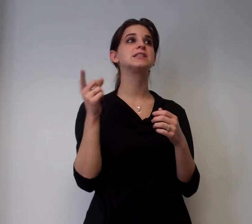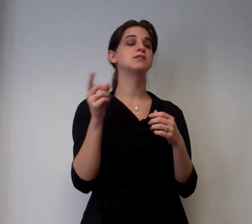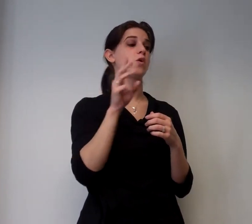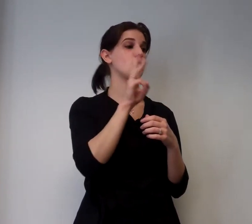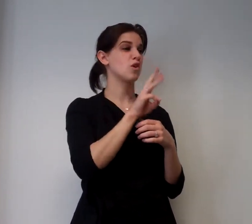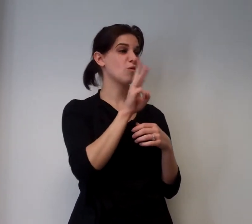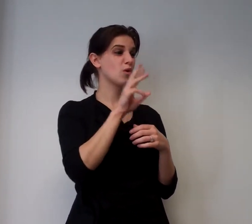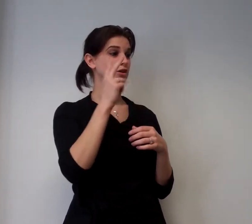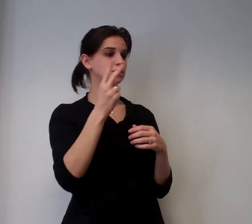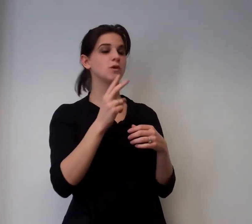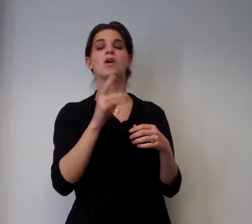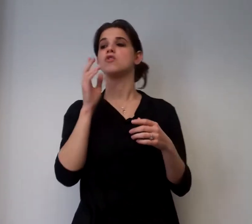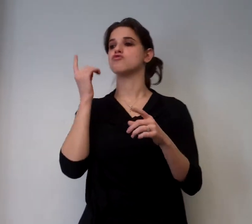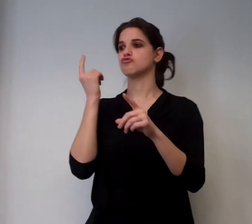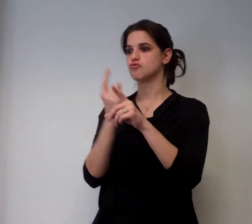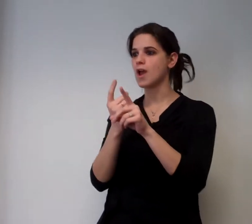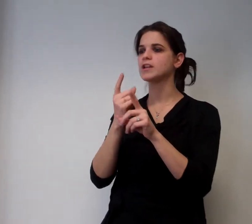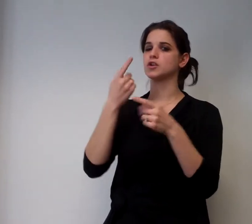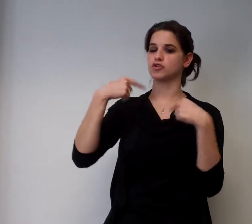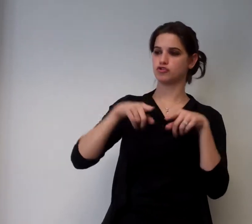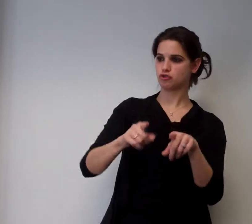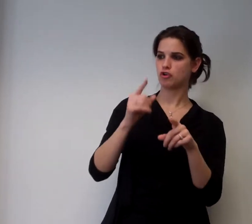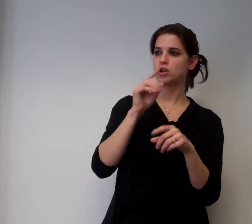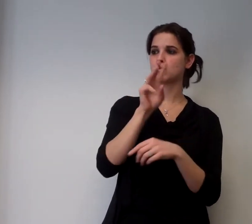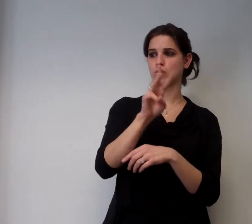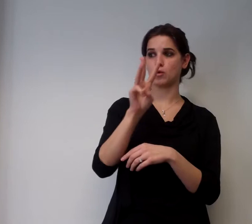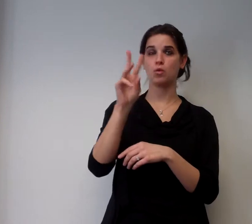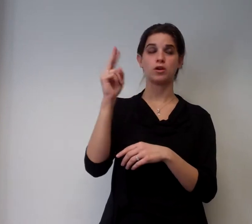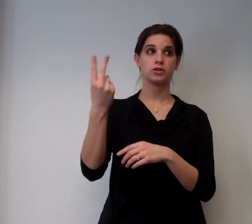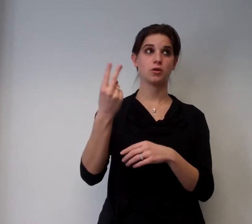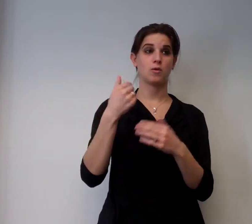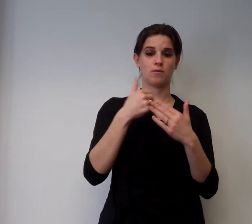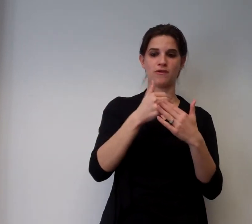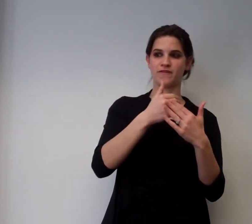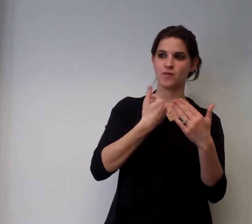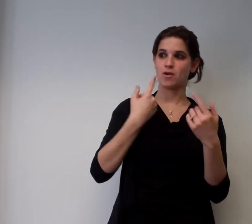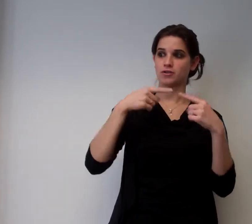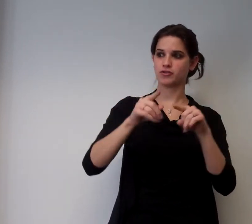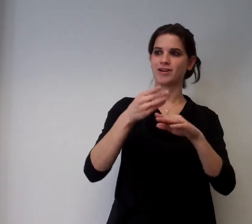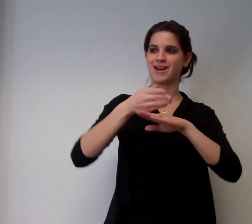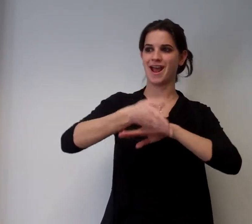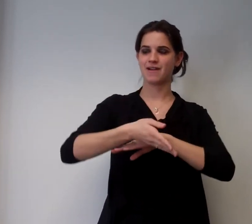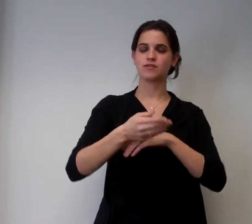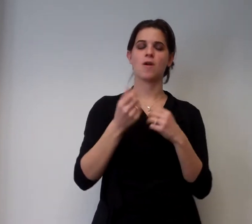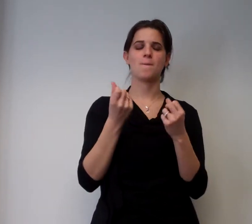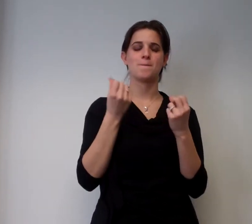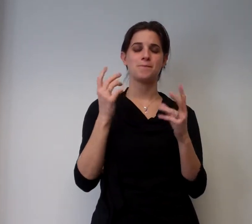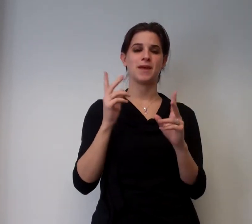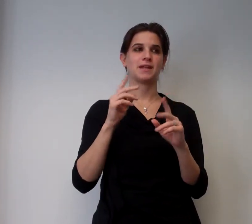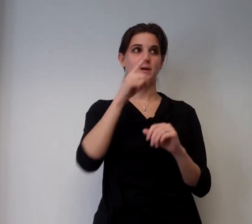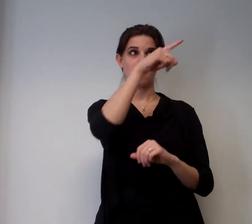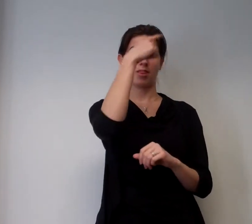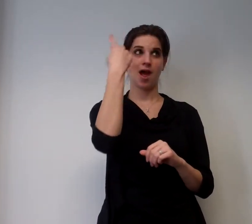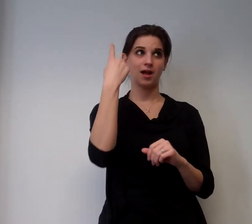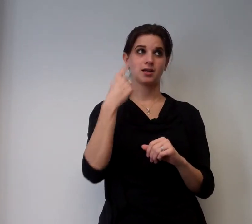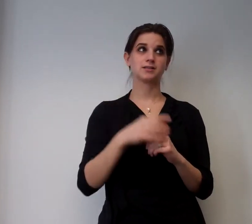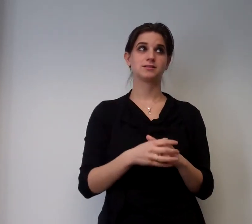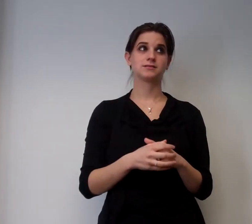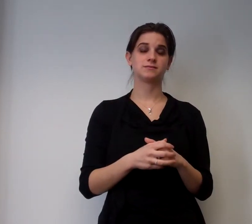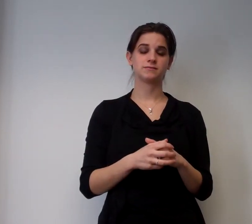war, right? When they needed lots of workers during the war and after the war, large numbers of blacks, because of their experience in the